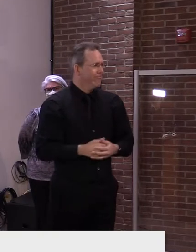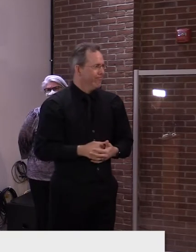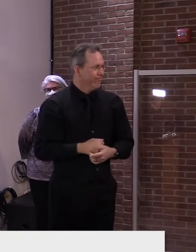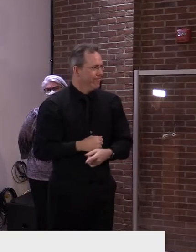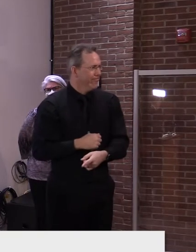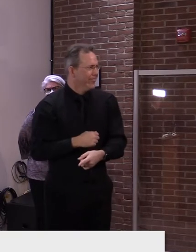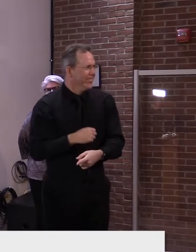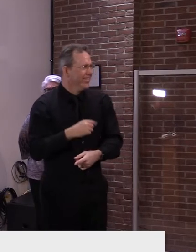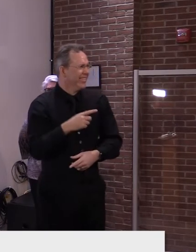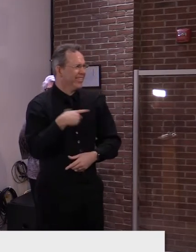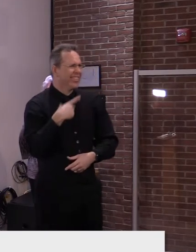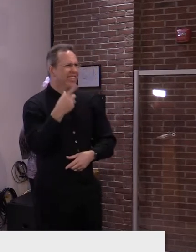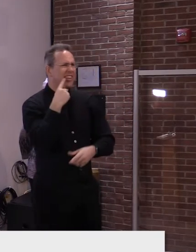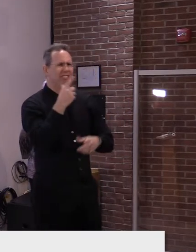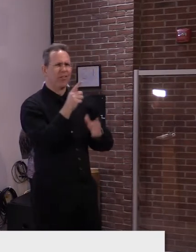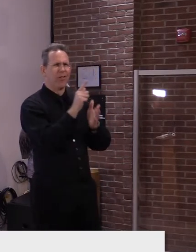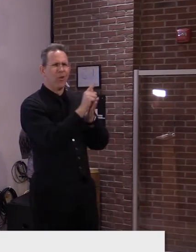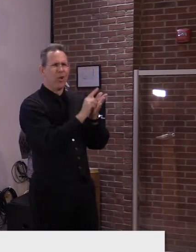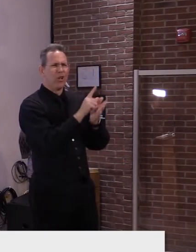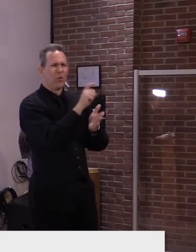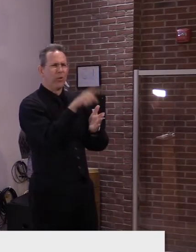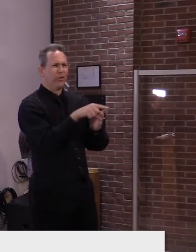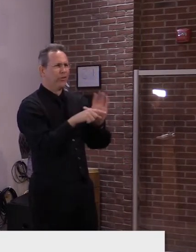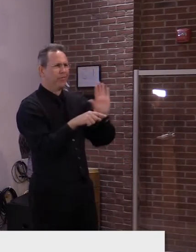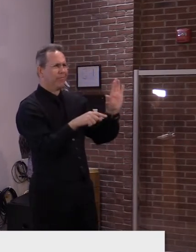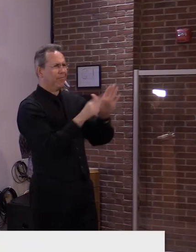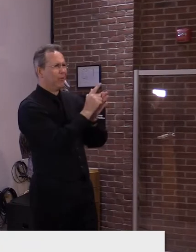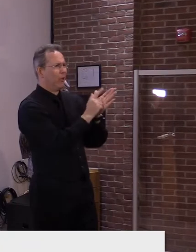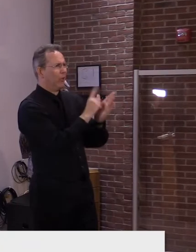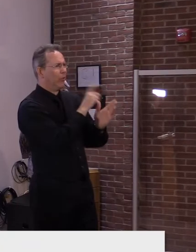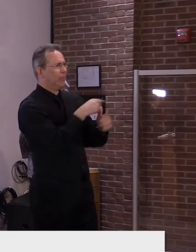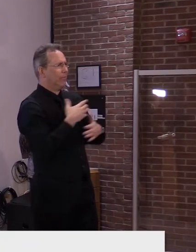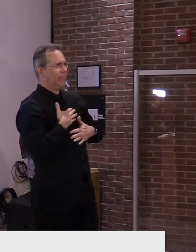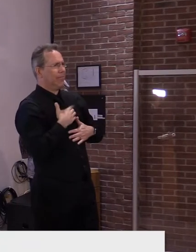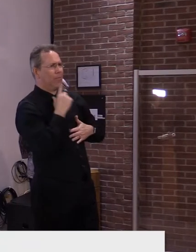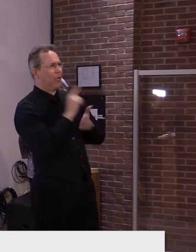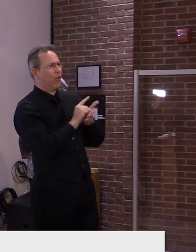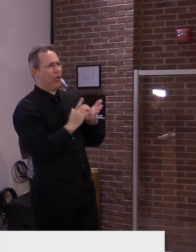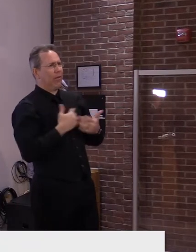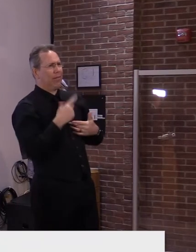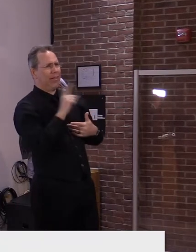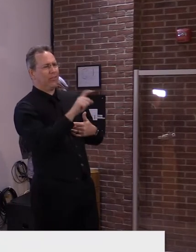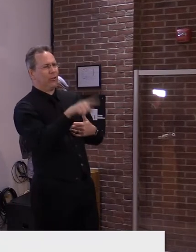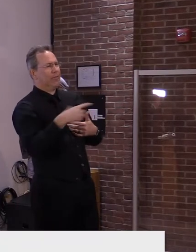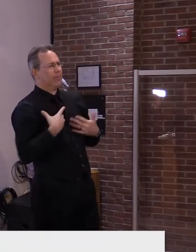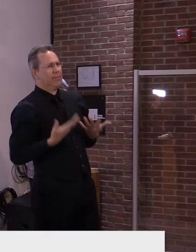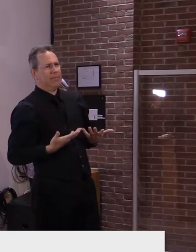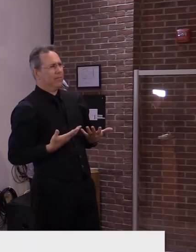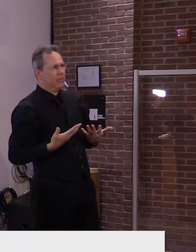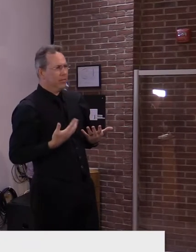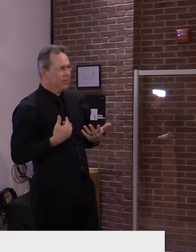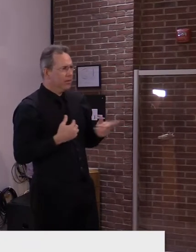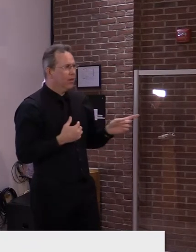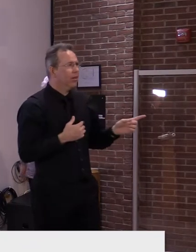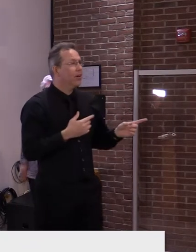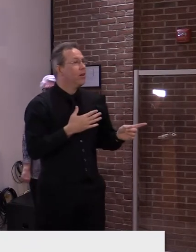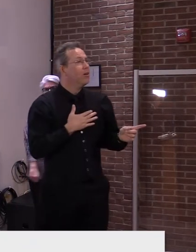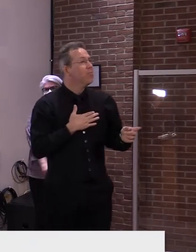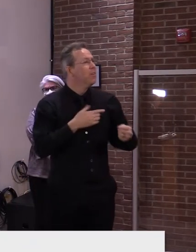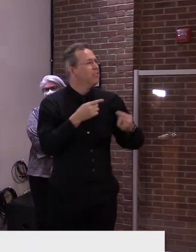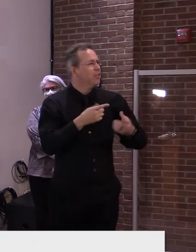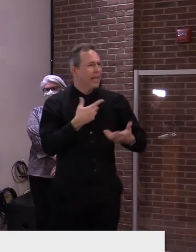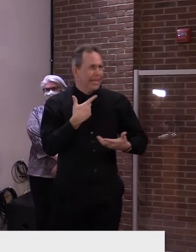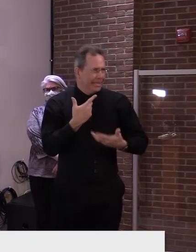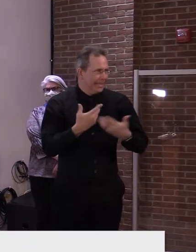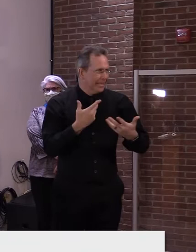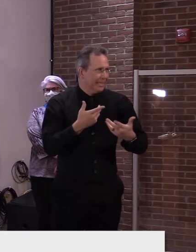that was the question that I was struggling with. I don't know, and we haven't been asked that. So it's something we can